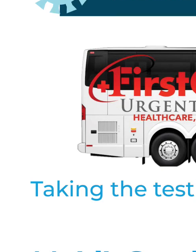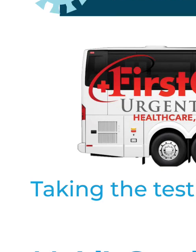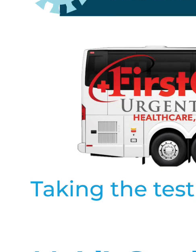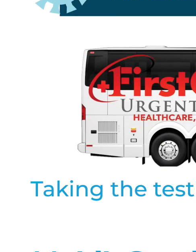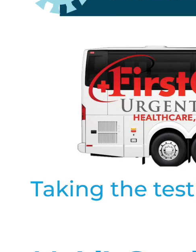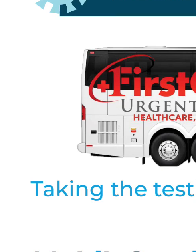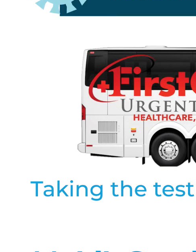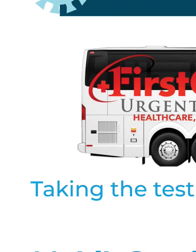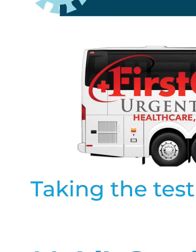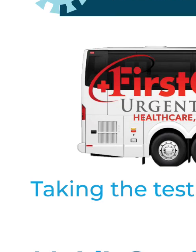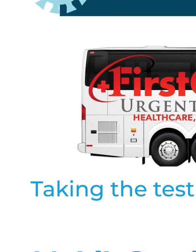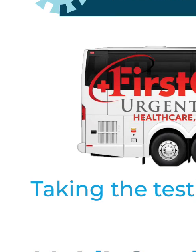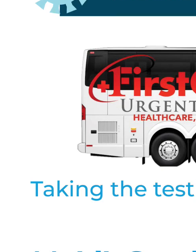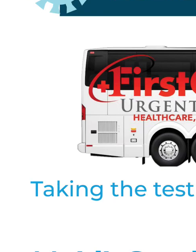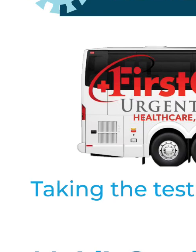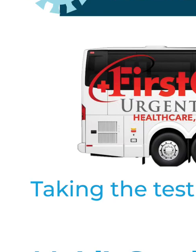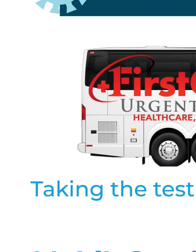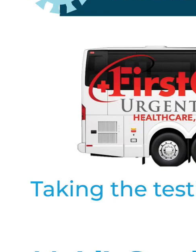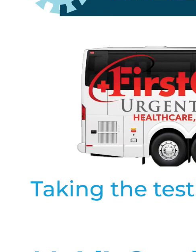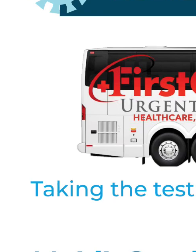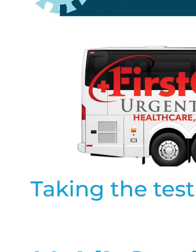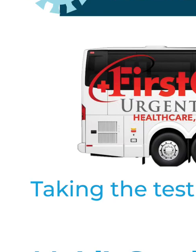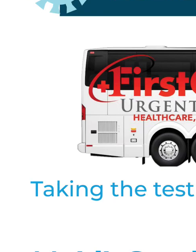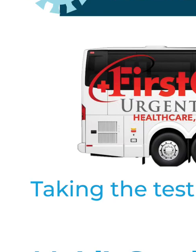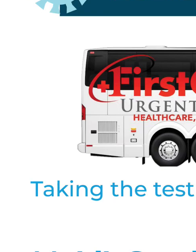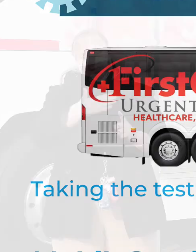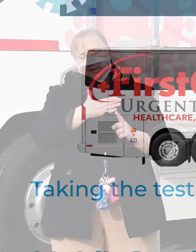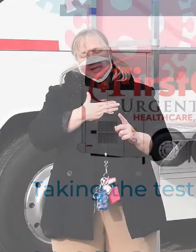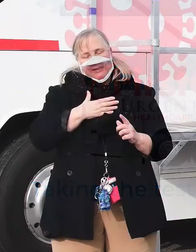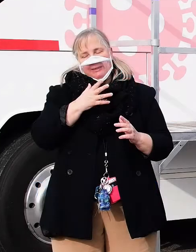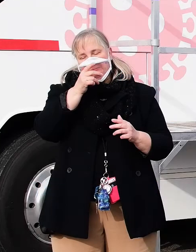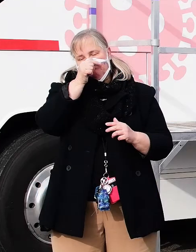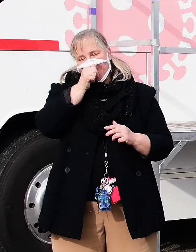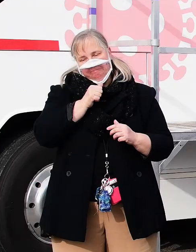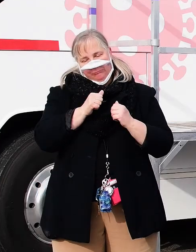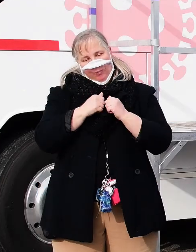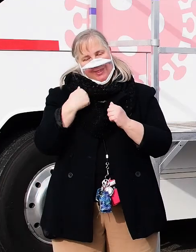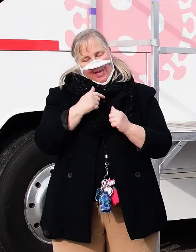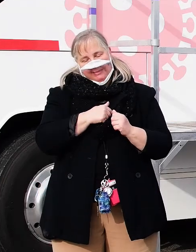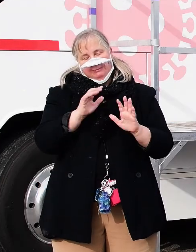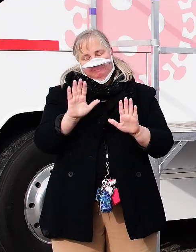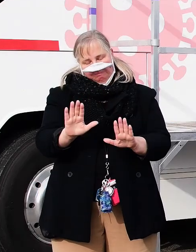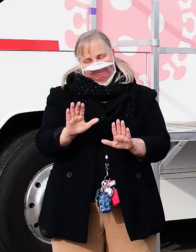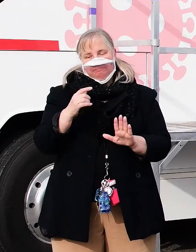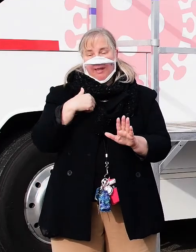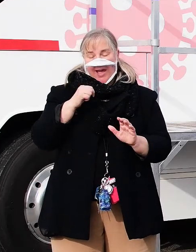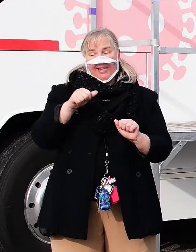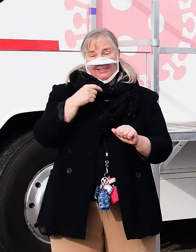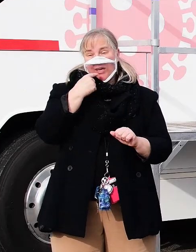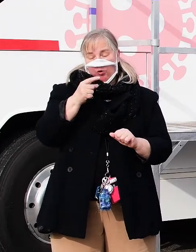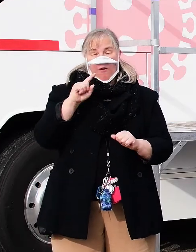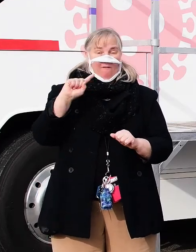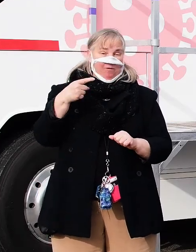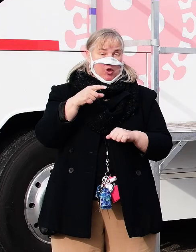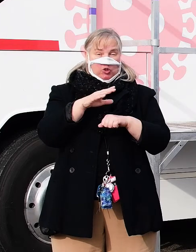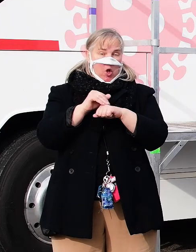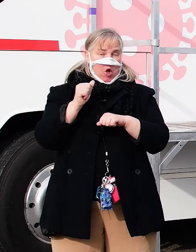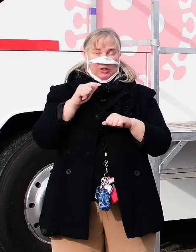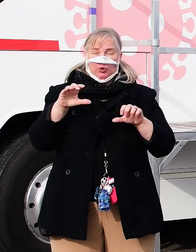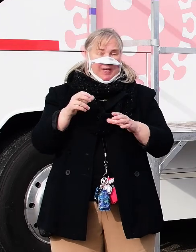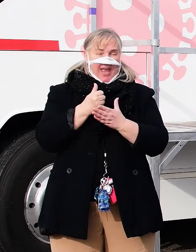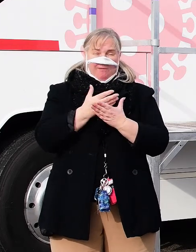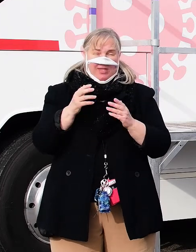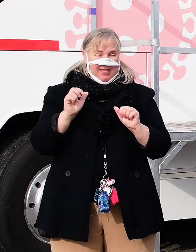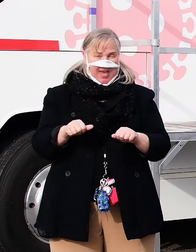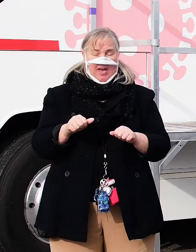around here, if you please bear with us. I can tell you First Call is doing everything they can to kind